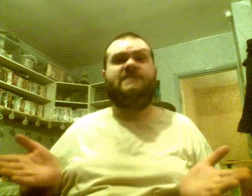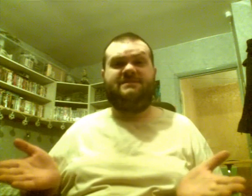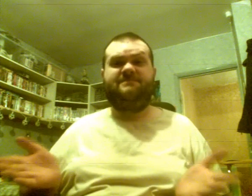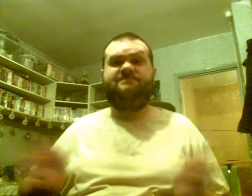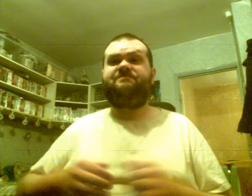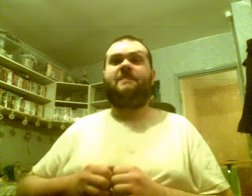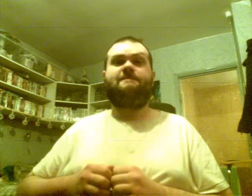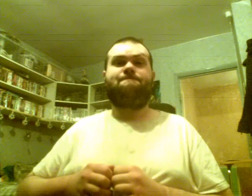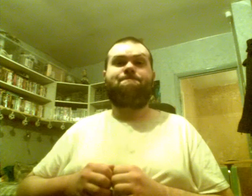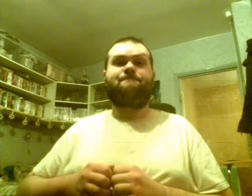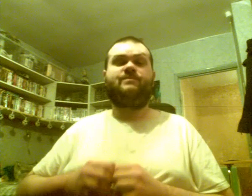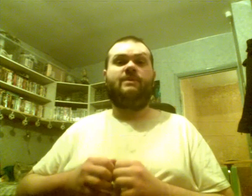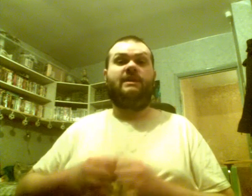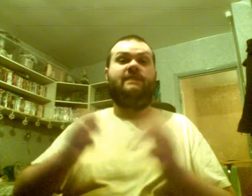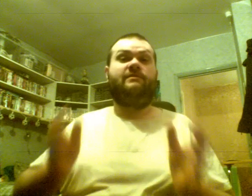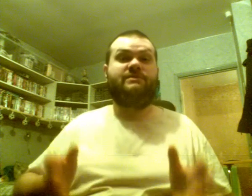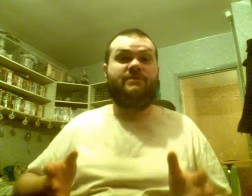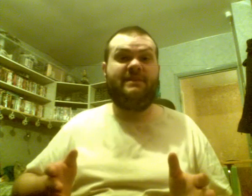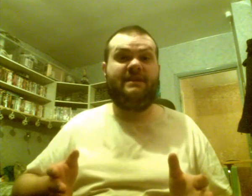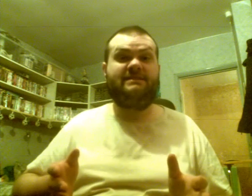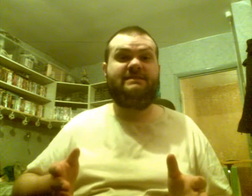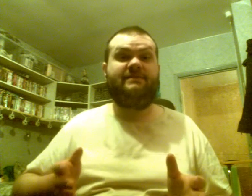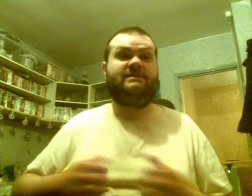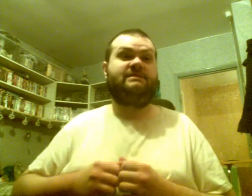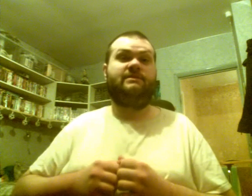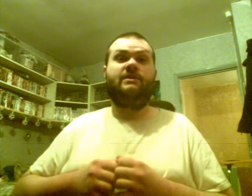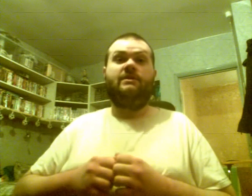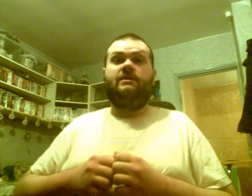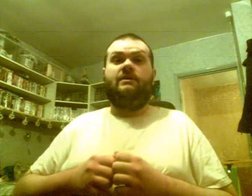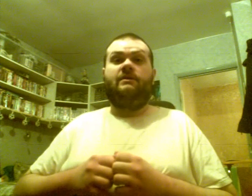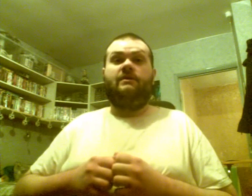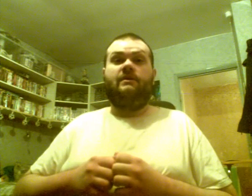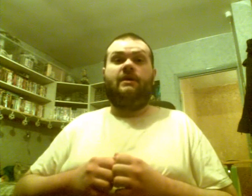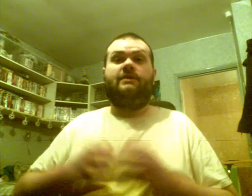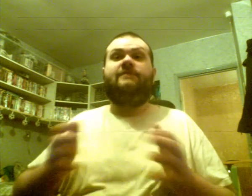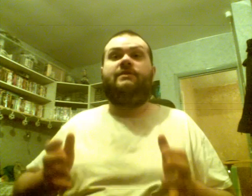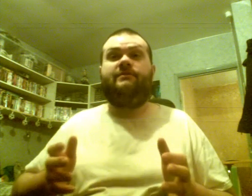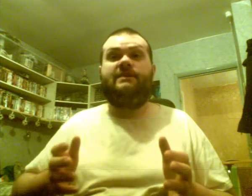since. Well, I never even saw them in the 1970s, so I don't even know if it really